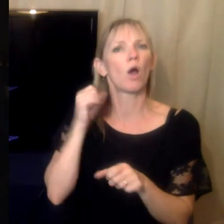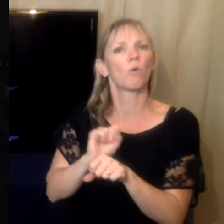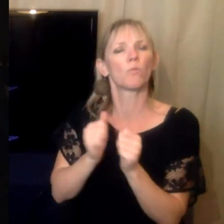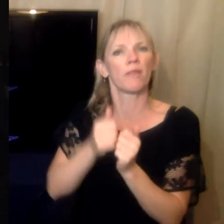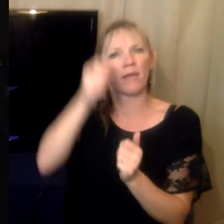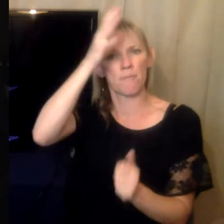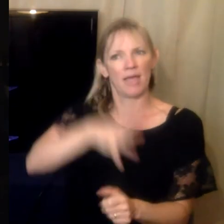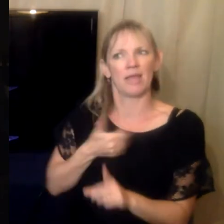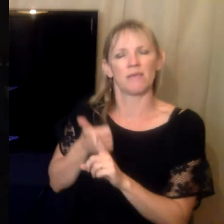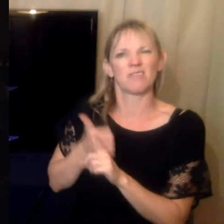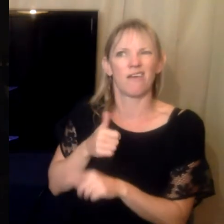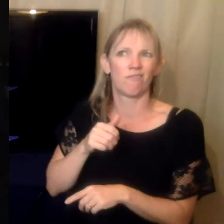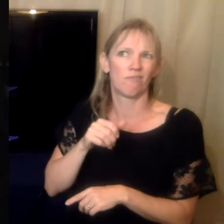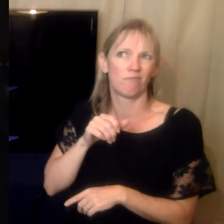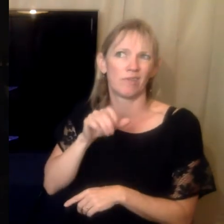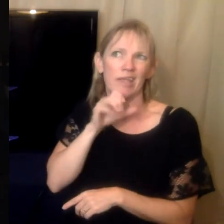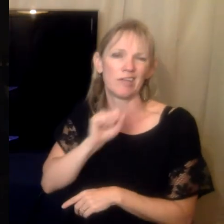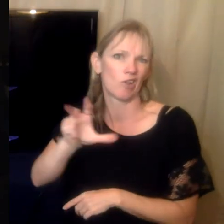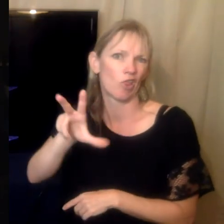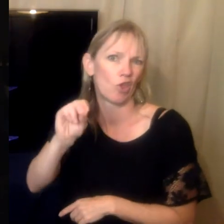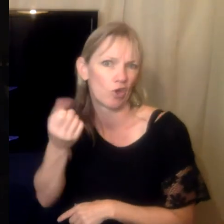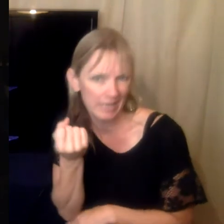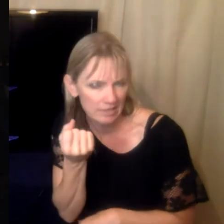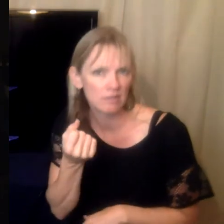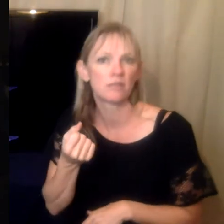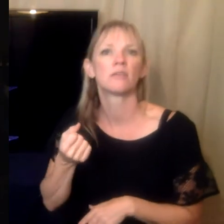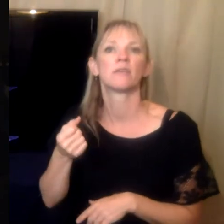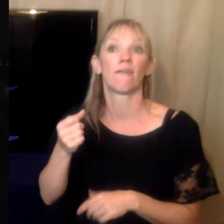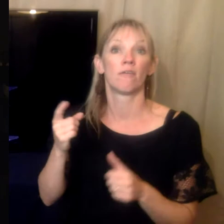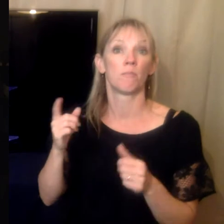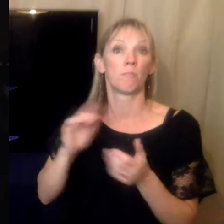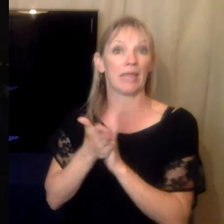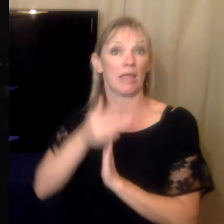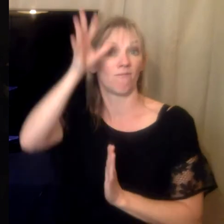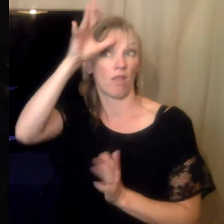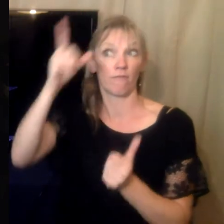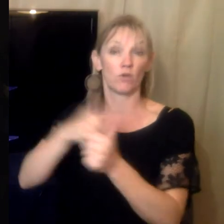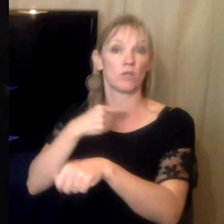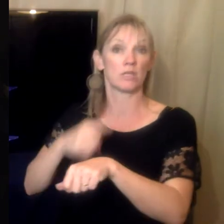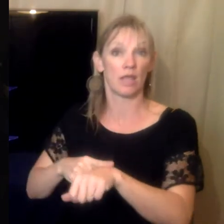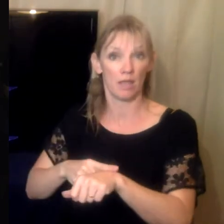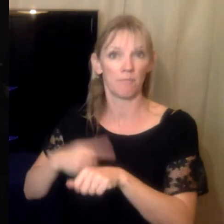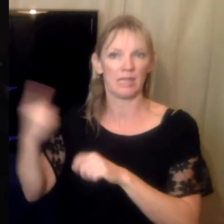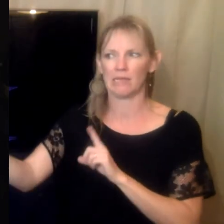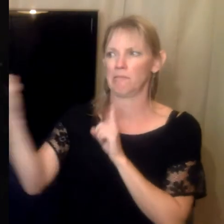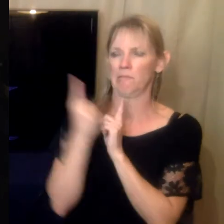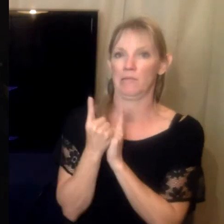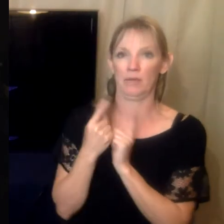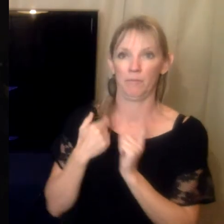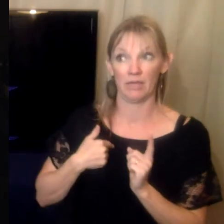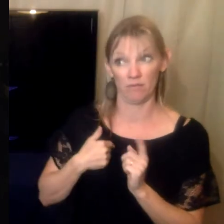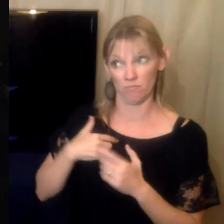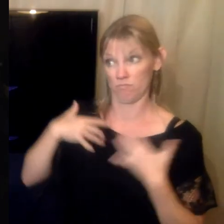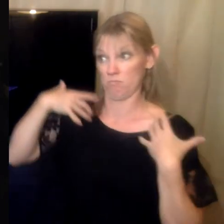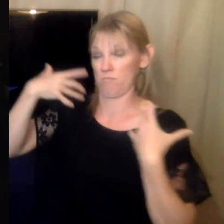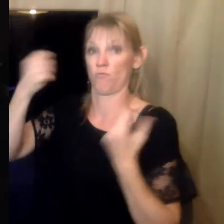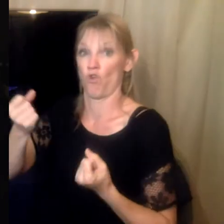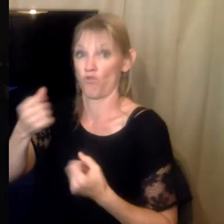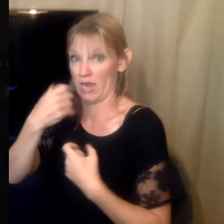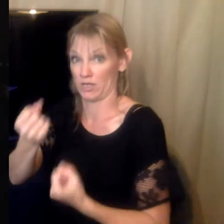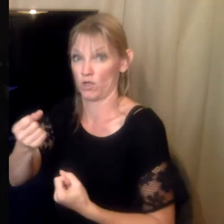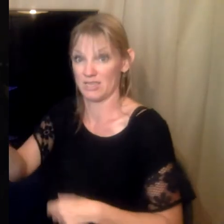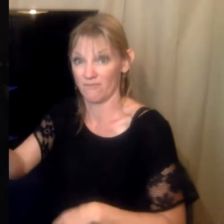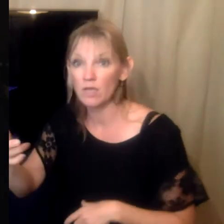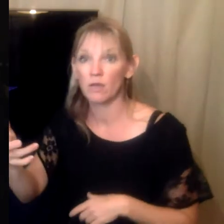Eric. He had just become a father for the first time. And he came to me, and I thought it was pretty courageous of him. He said, because